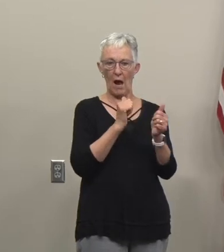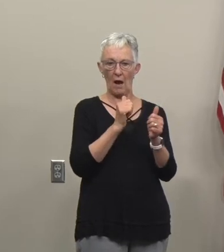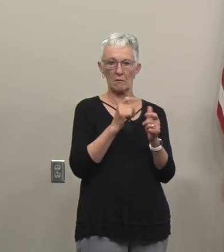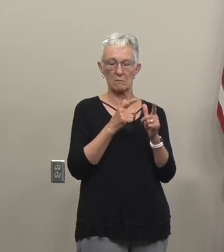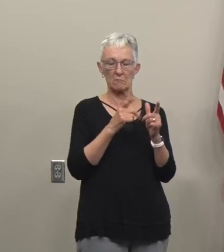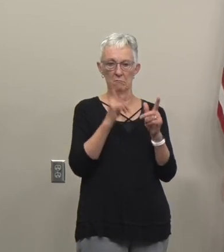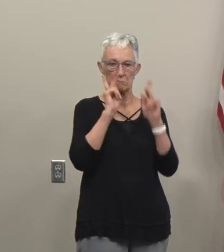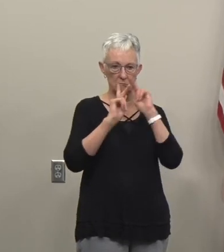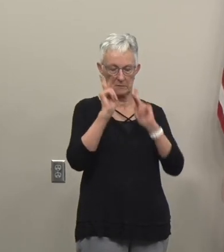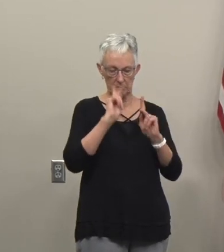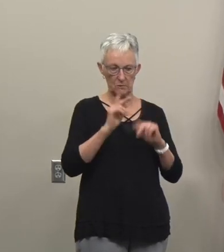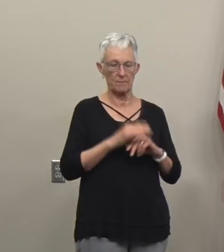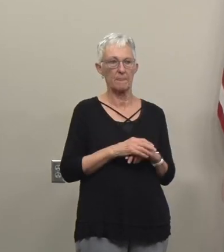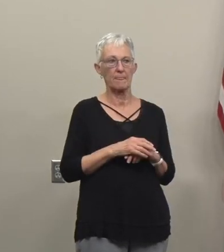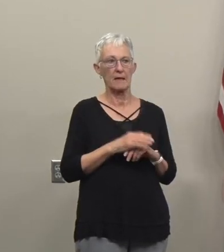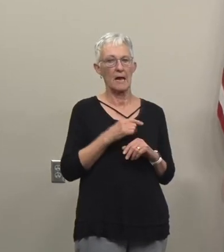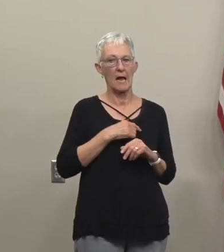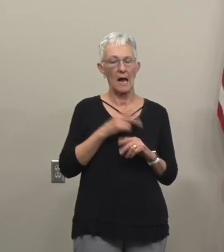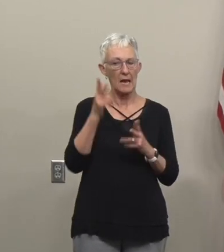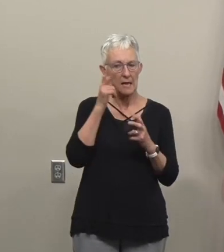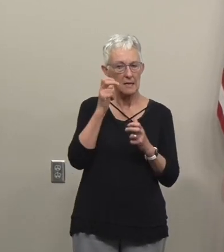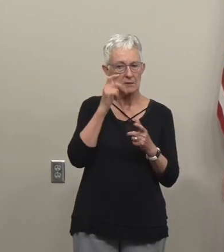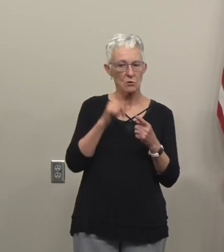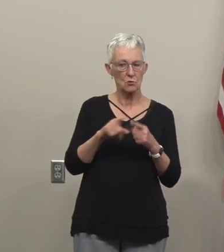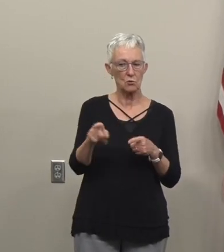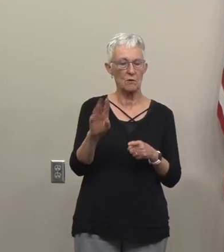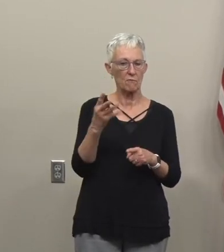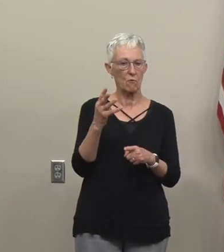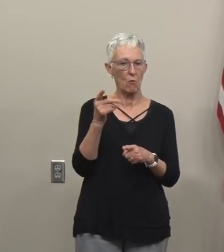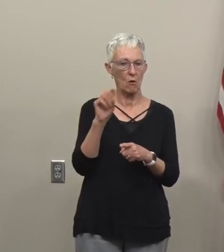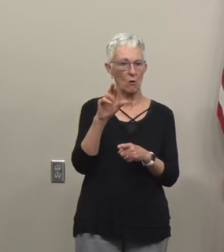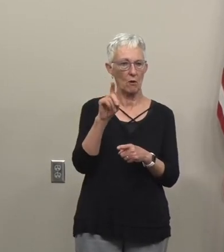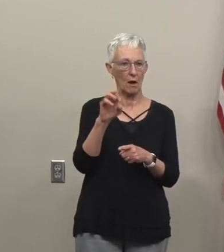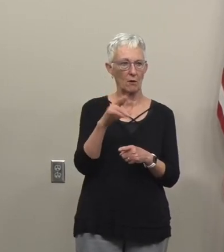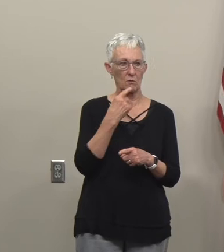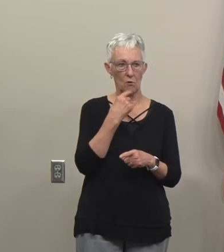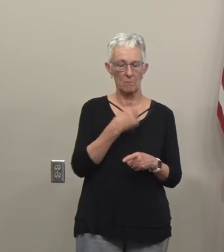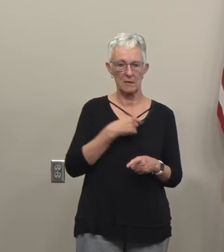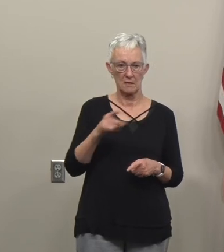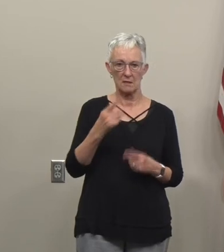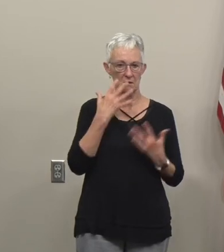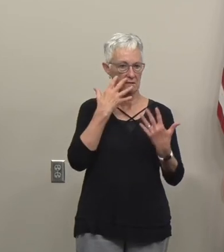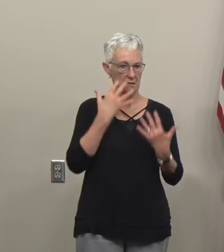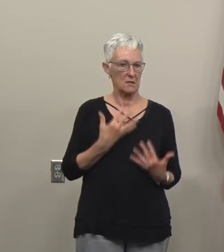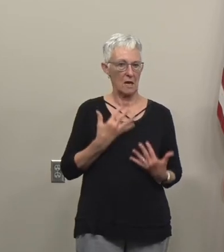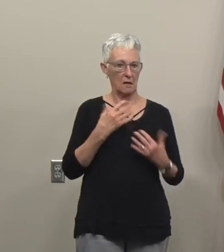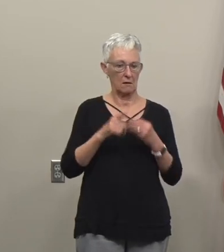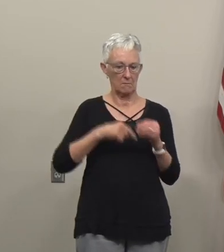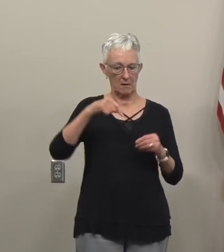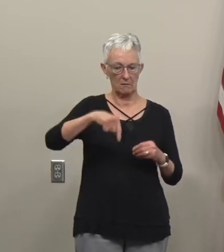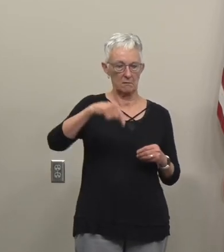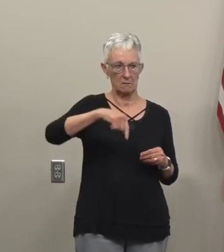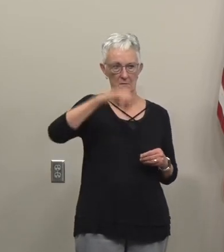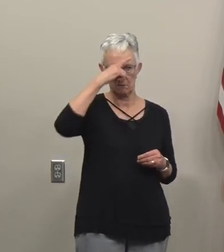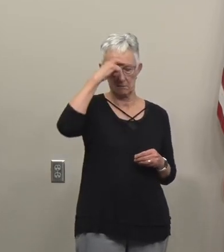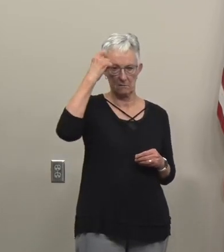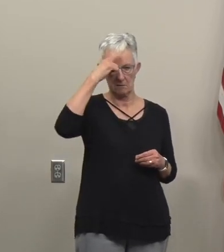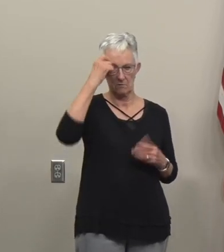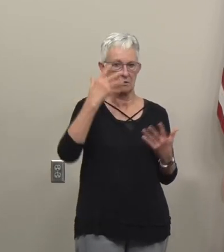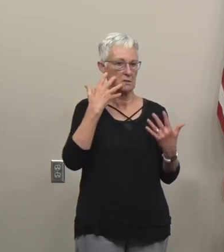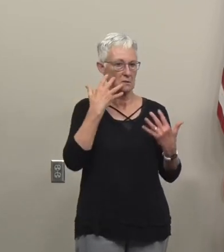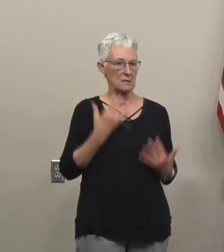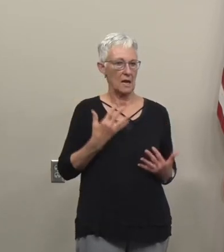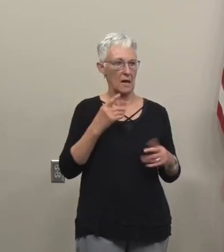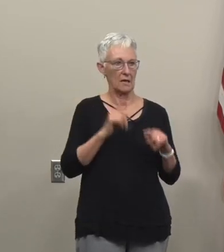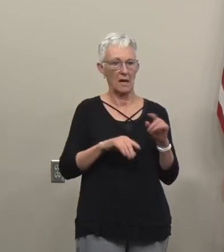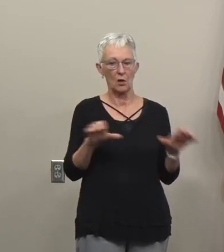direction, I listened to a fourth grader tell me that they were sad about this summer, sad about not getting to do all the fun things that summer is supposed to